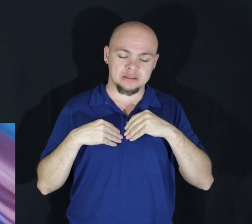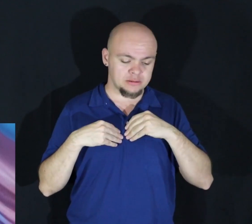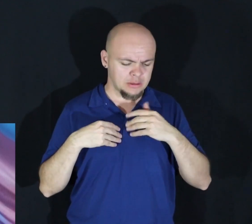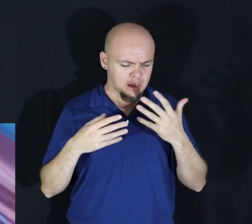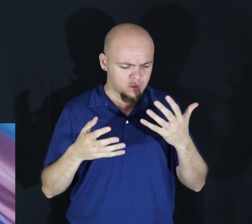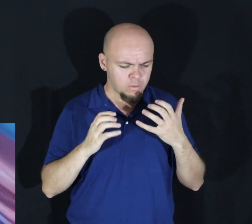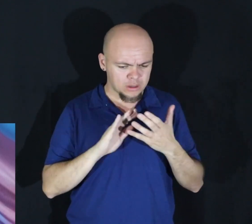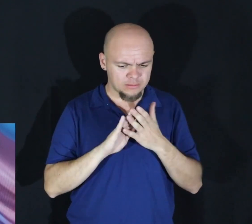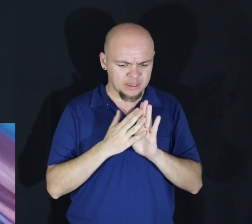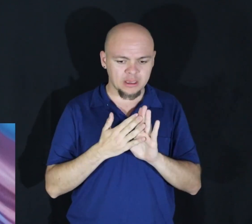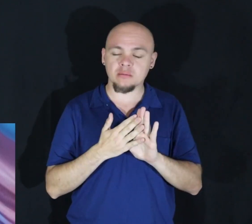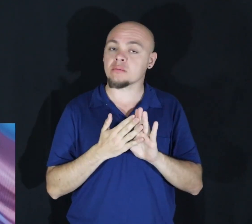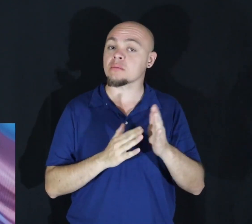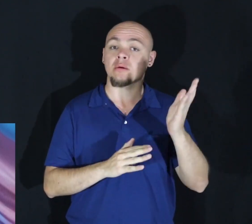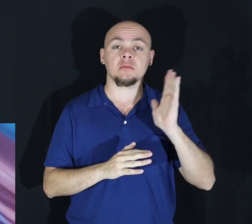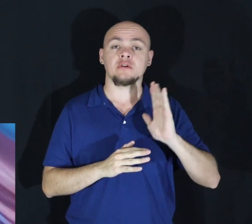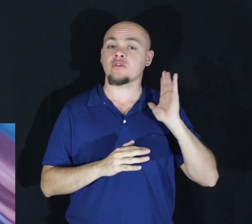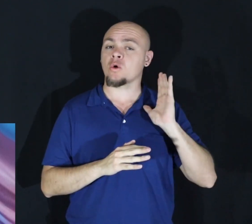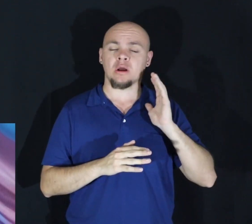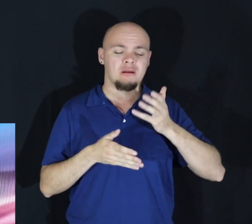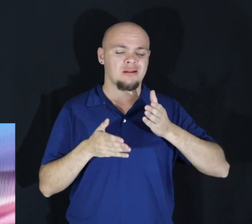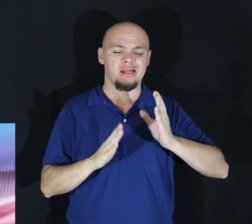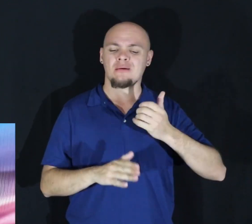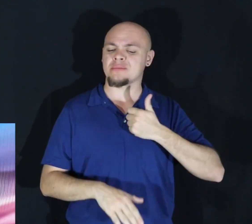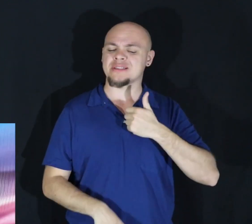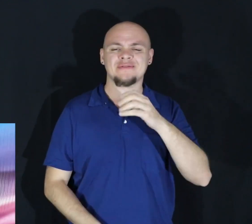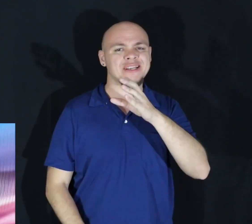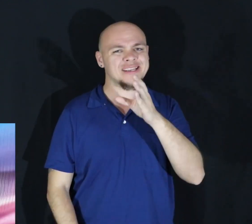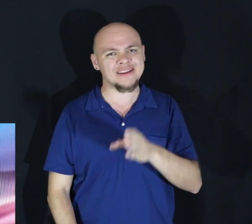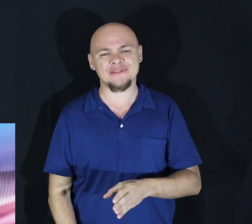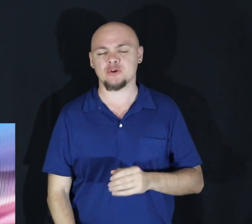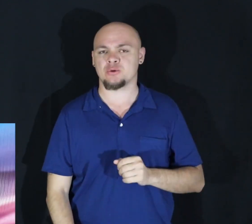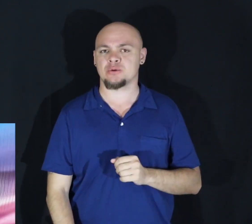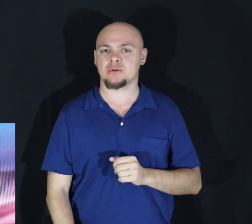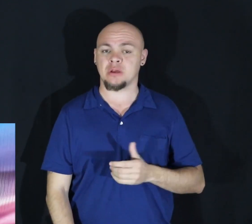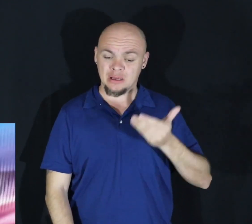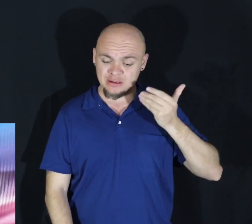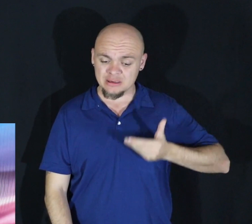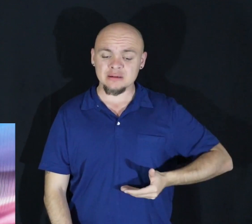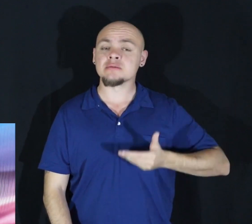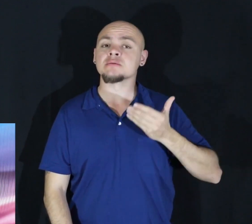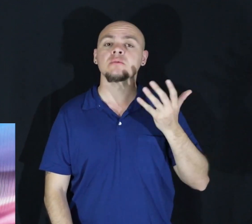wanted, but never allowed myself to be. A woman